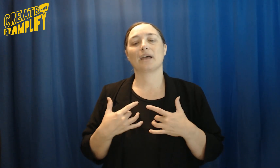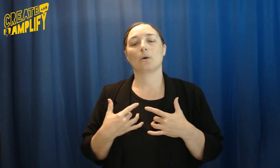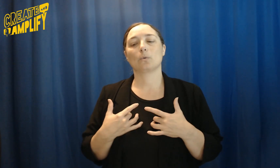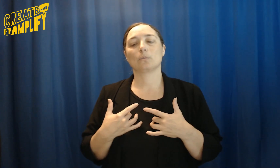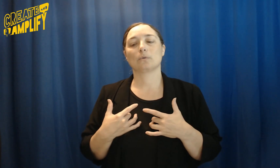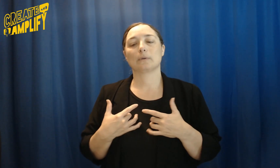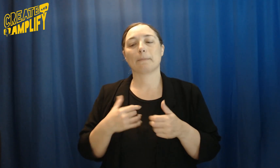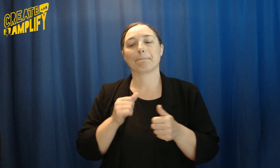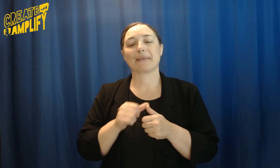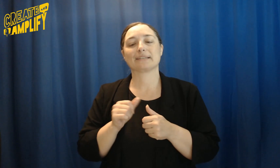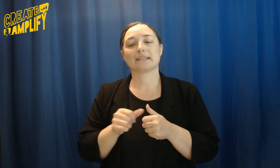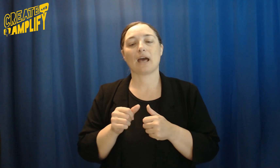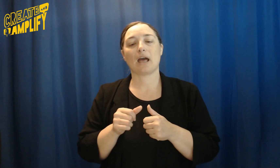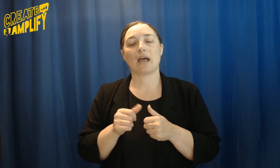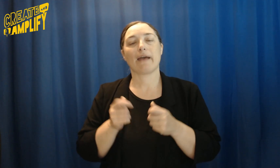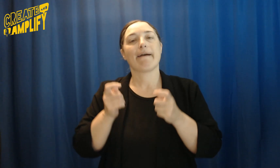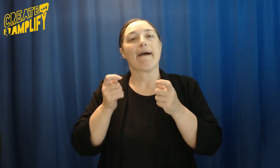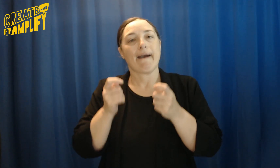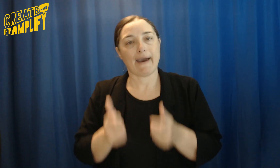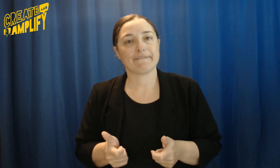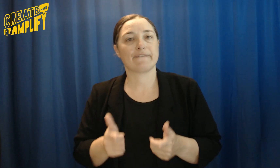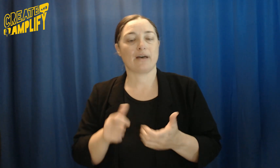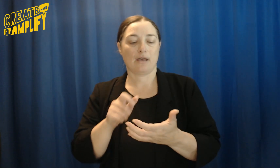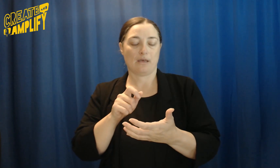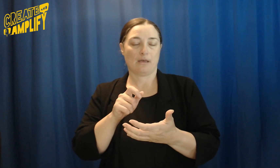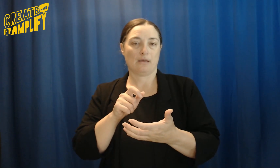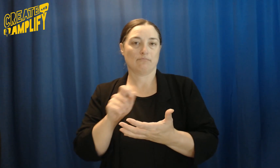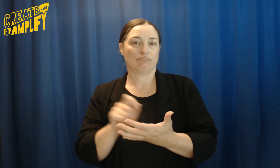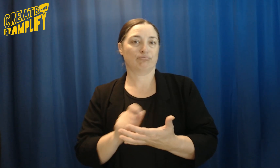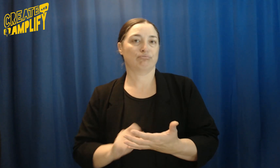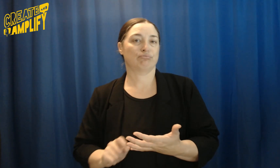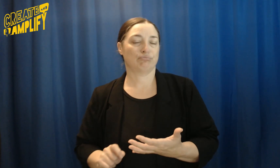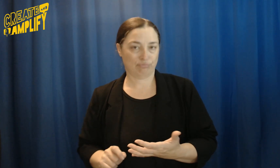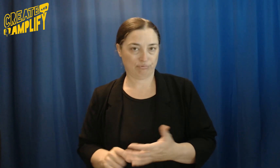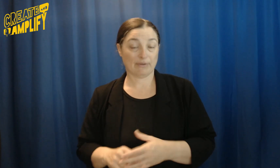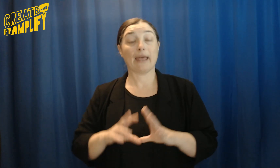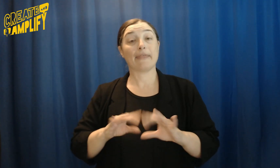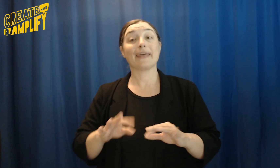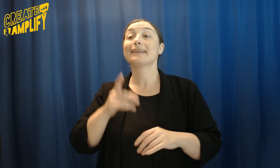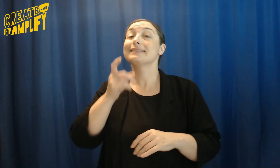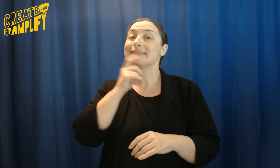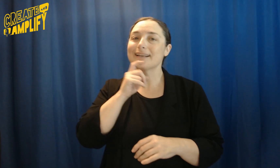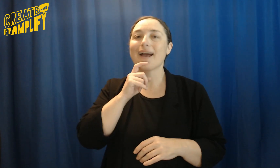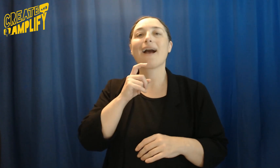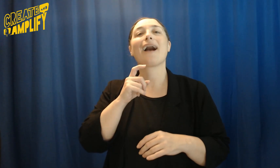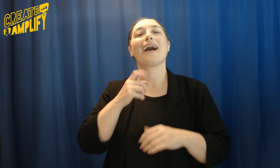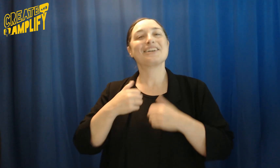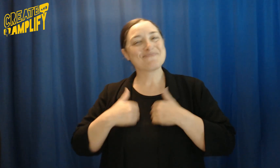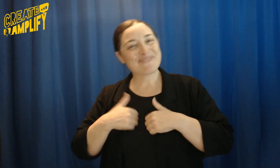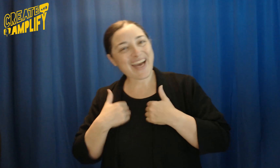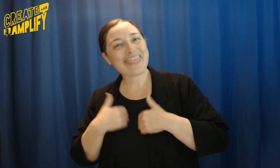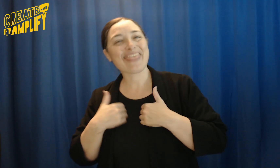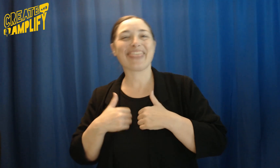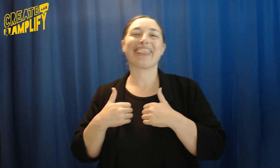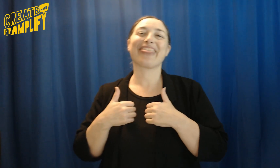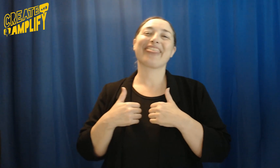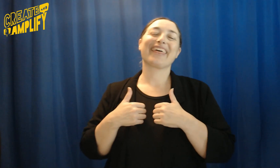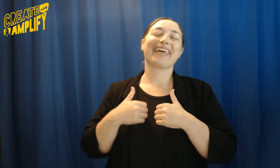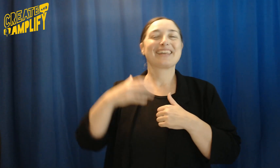time I came back inside, and then it was time for dinner, baths, bedtime stories, and I was good to go.